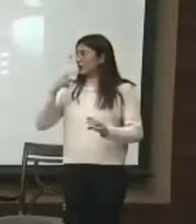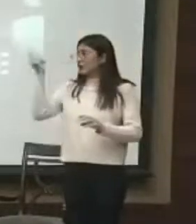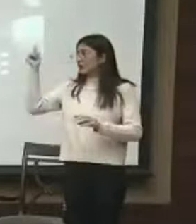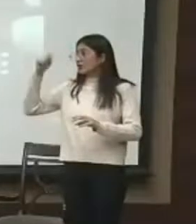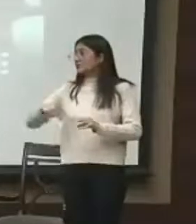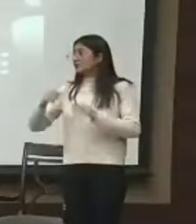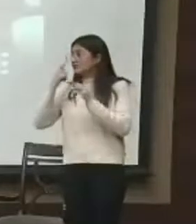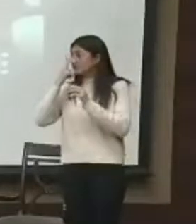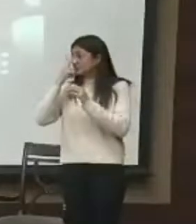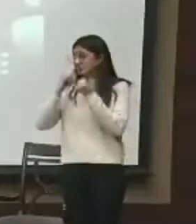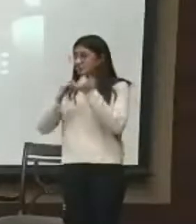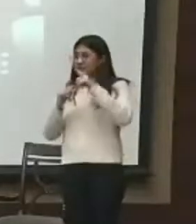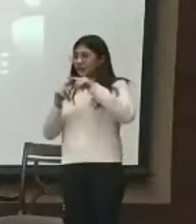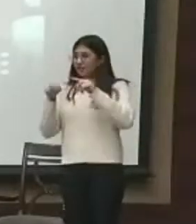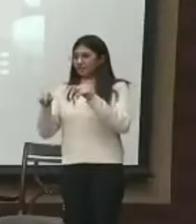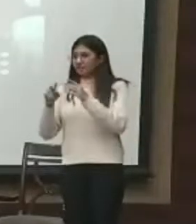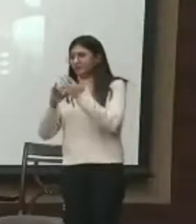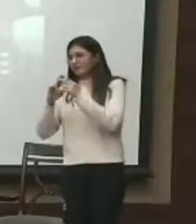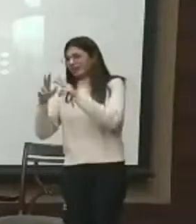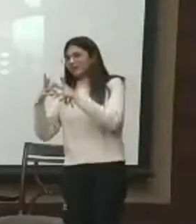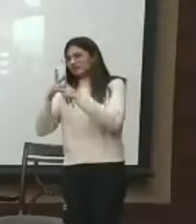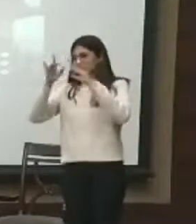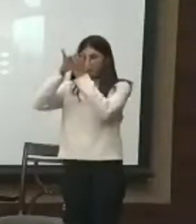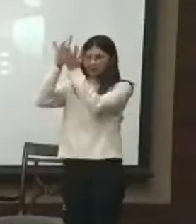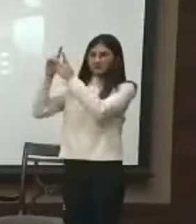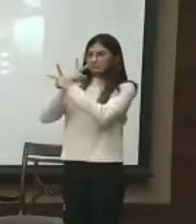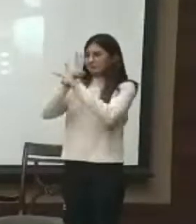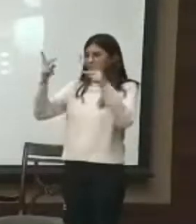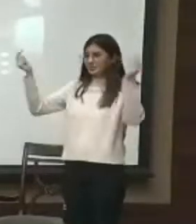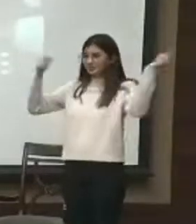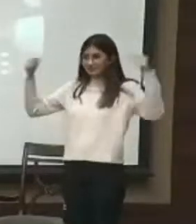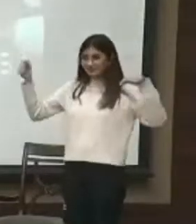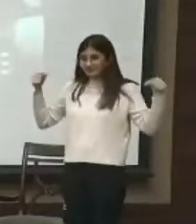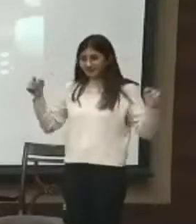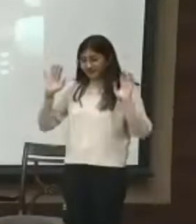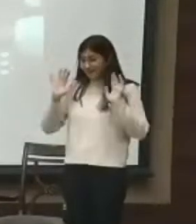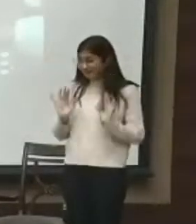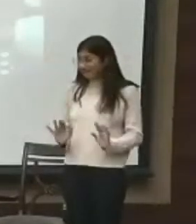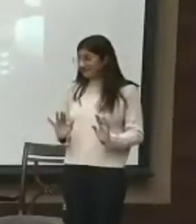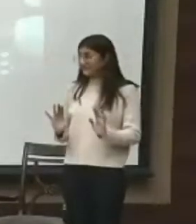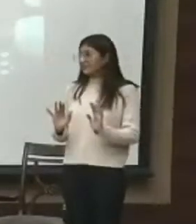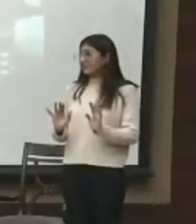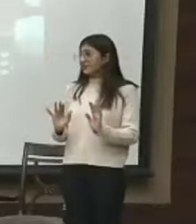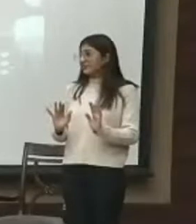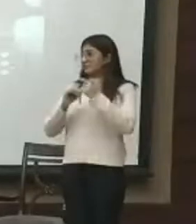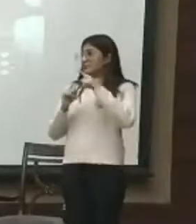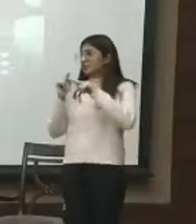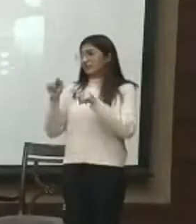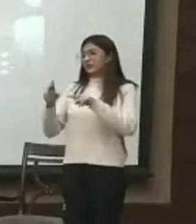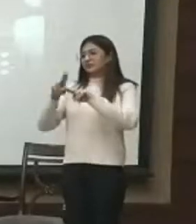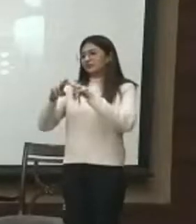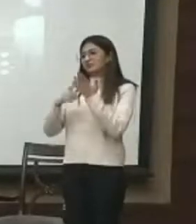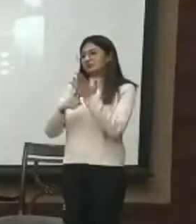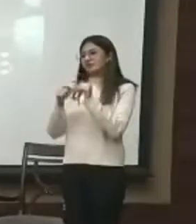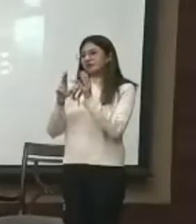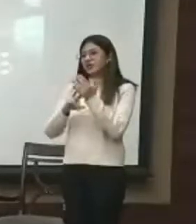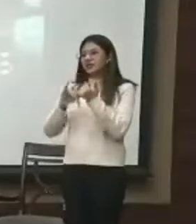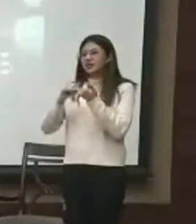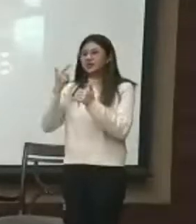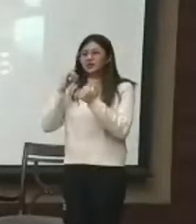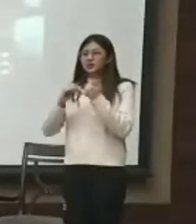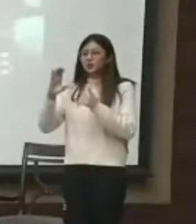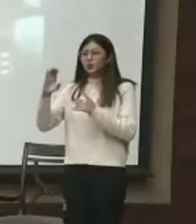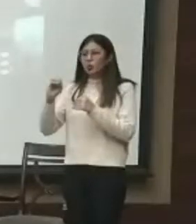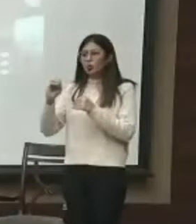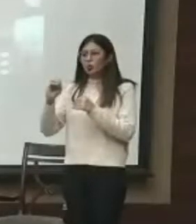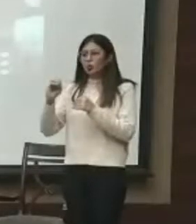Francisco, still believe that so much to be done around disability in India and in San Francisco as well. I've been there, but we'll